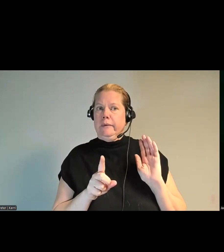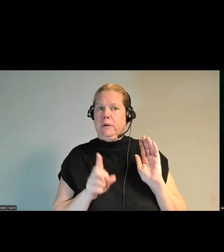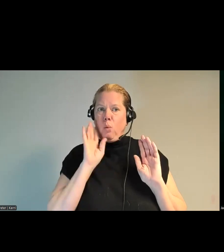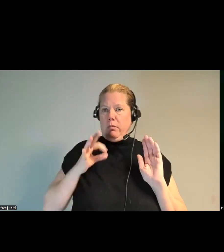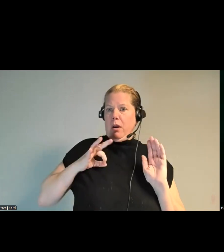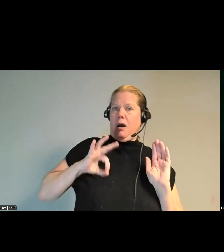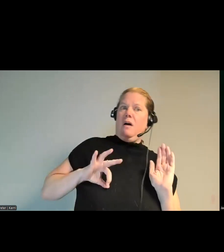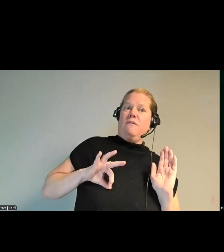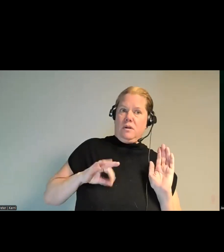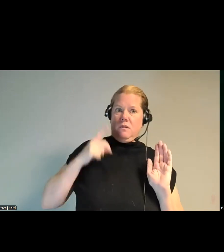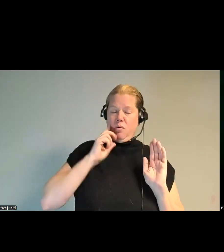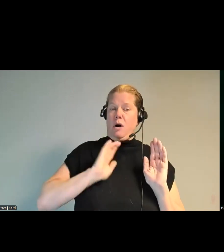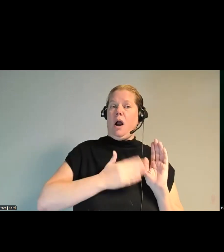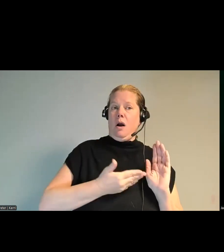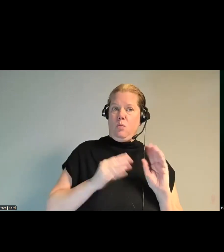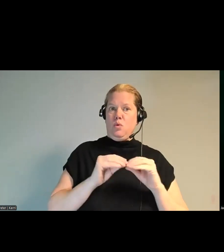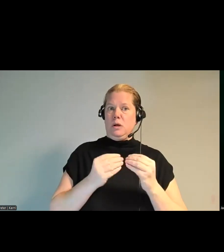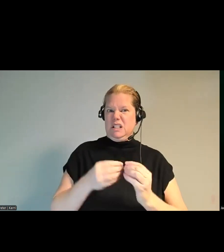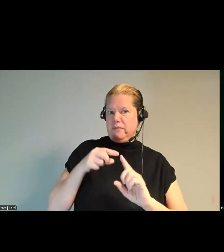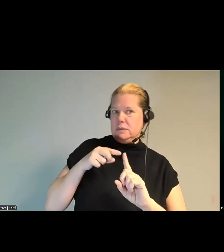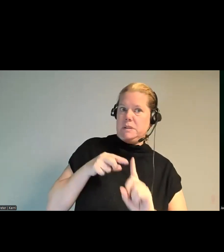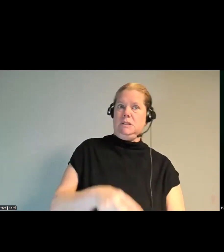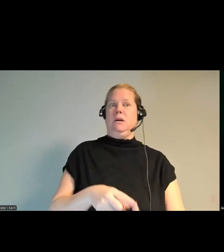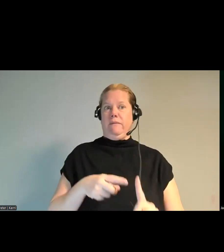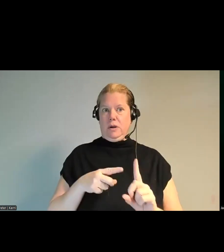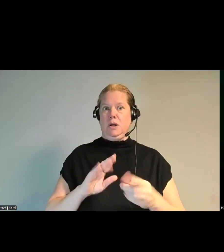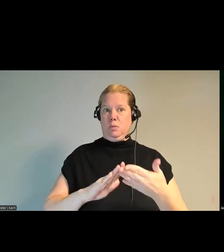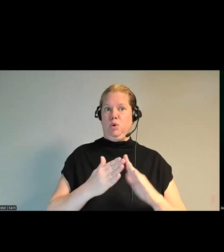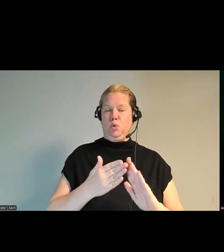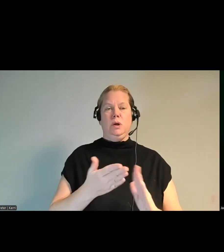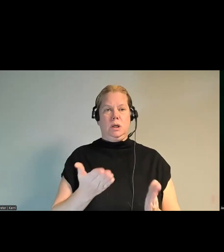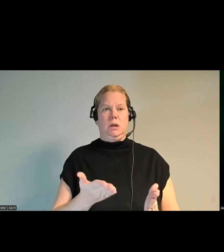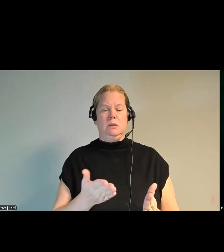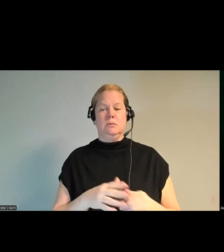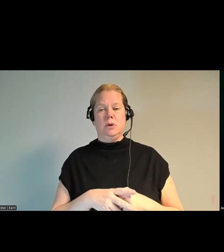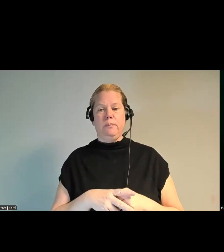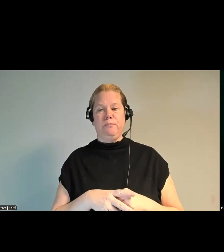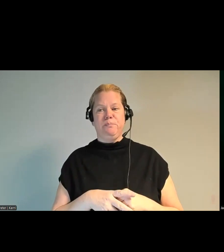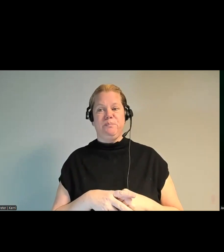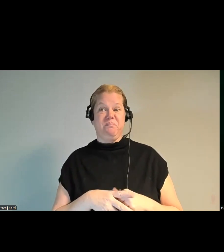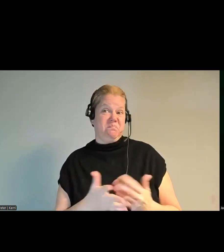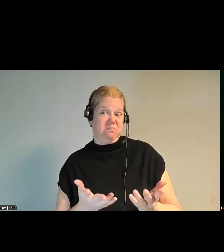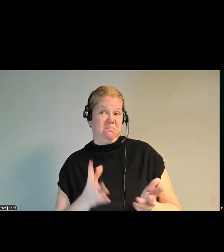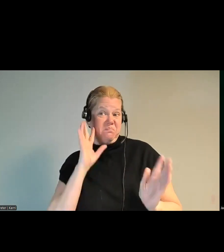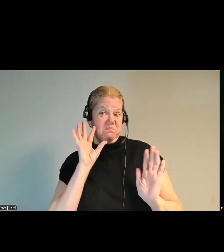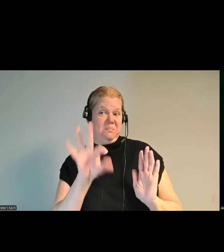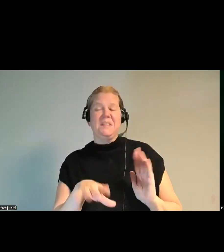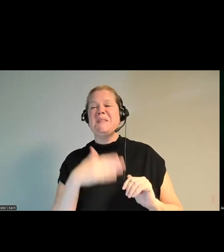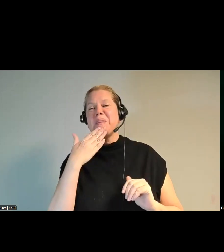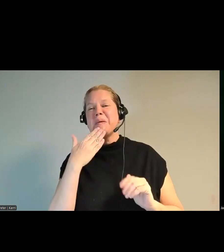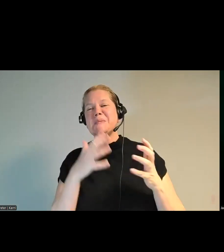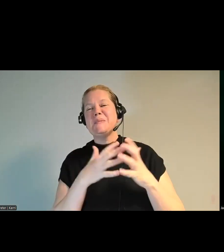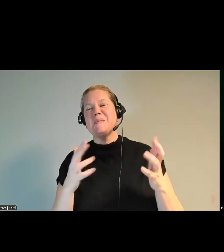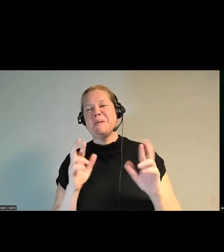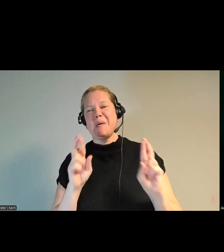an organization like ours that has a very specific community that we're trying to serve. So thank you so much. I